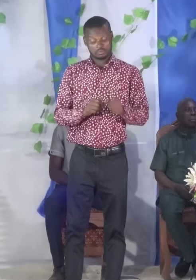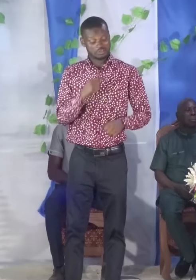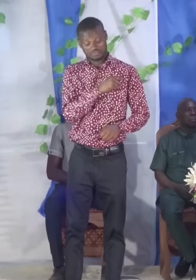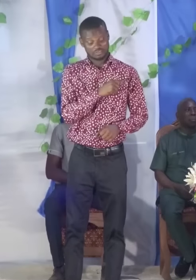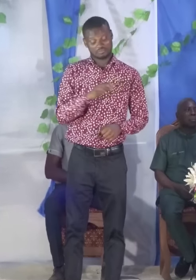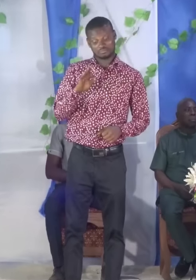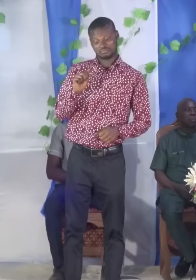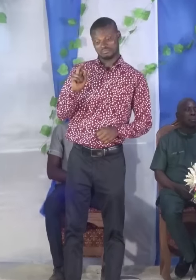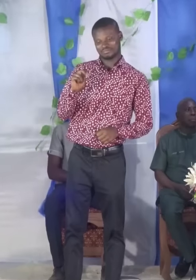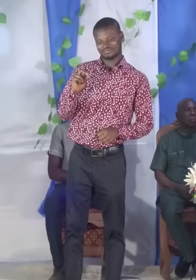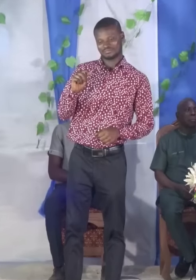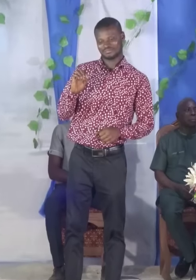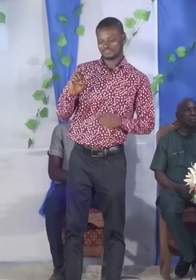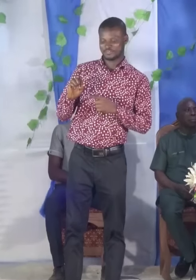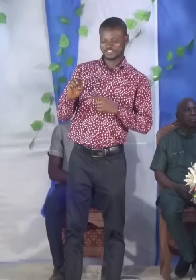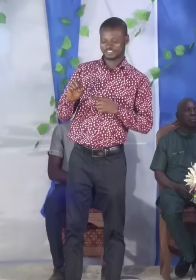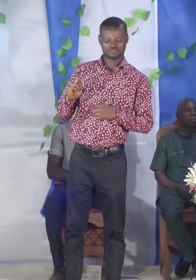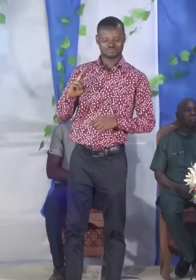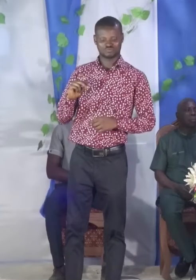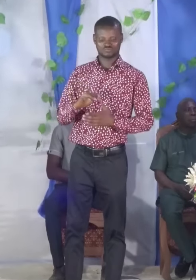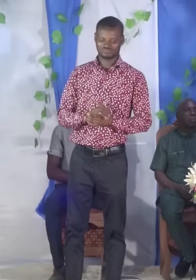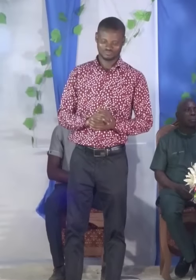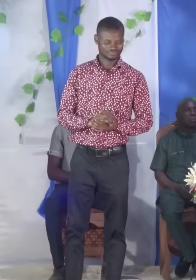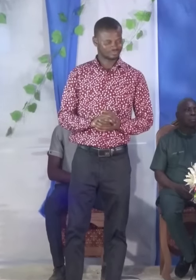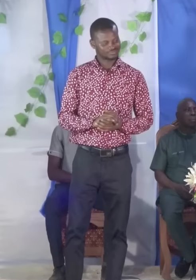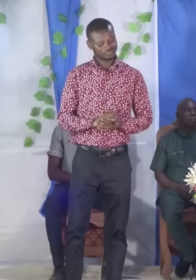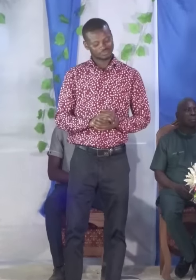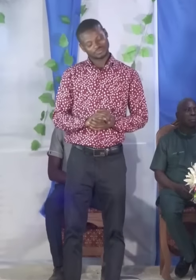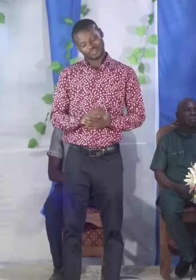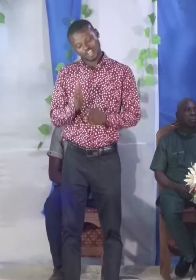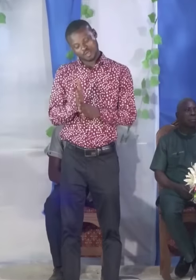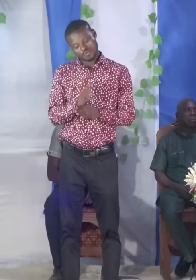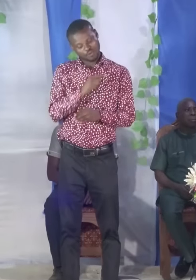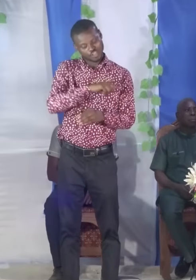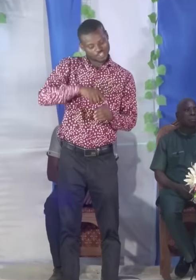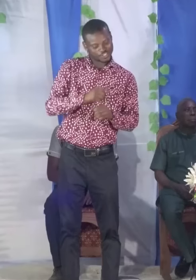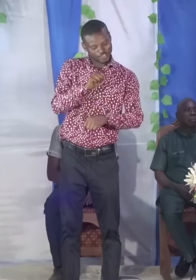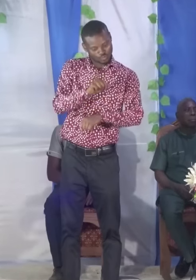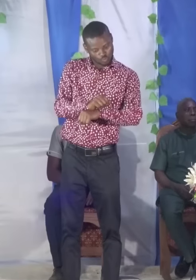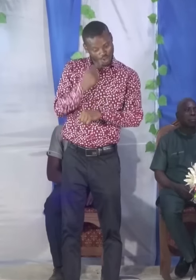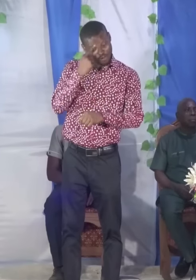Craddy. When you're made permanent, you're in a humano, Takrad no, they may call it. Miss me as Antony.